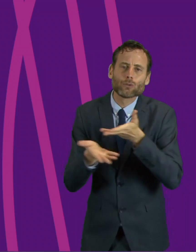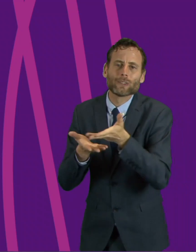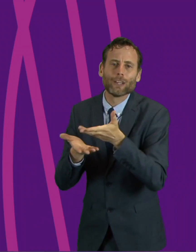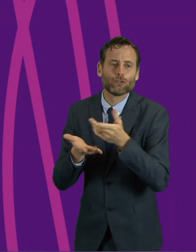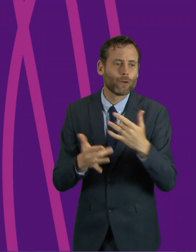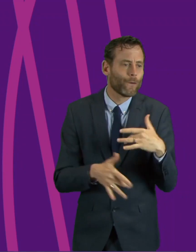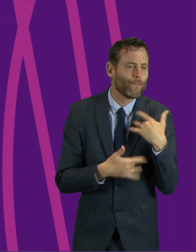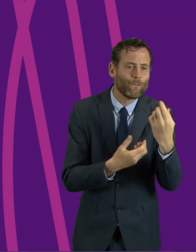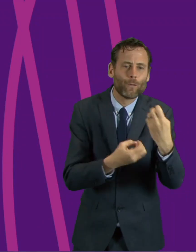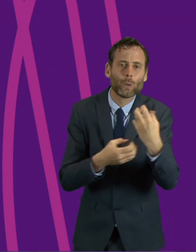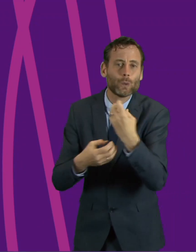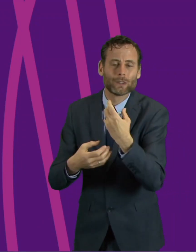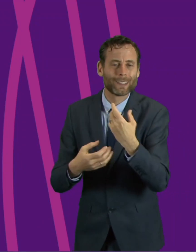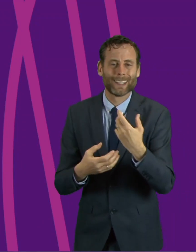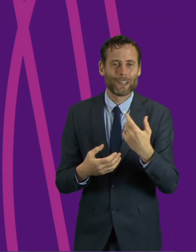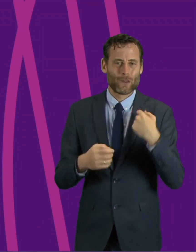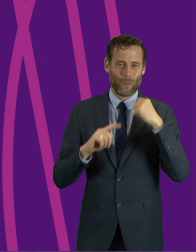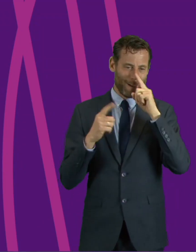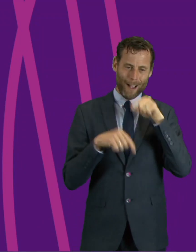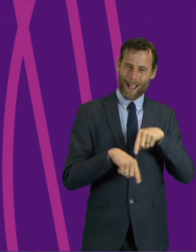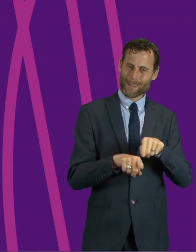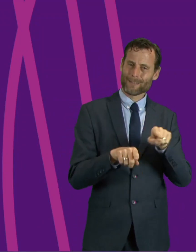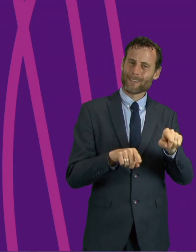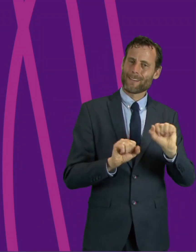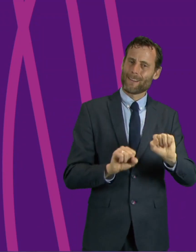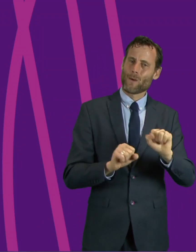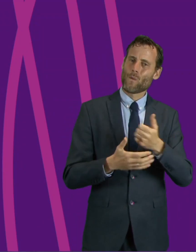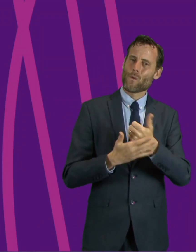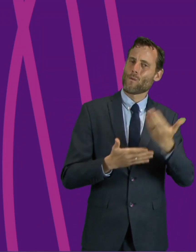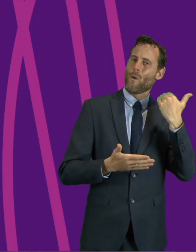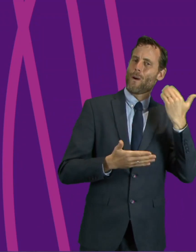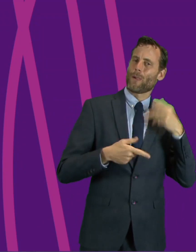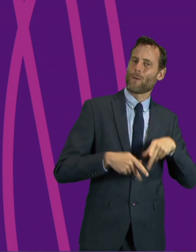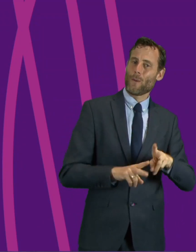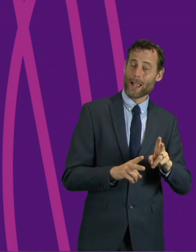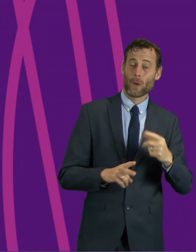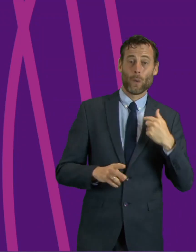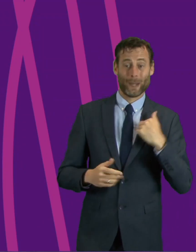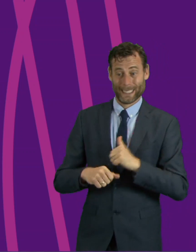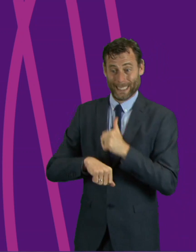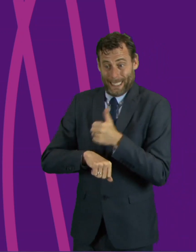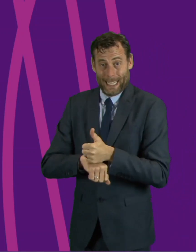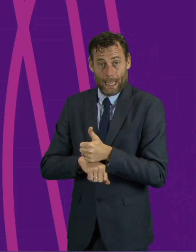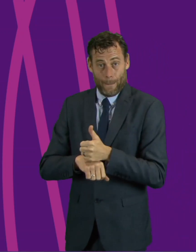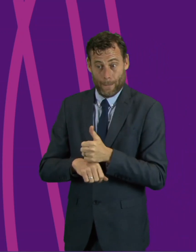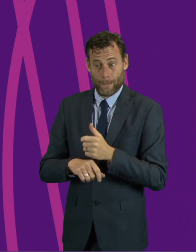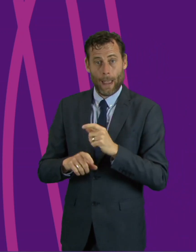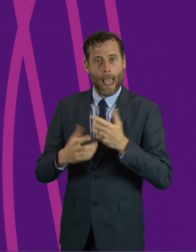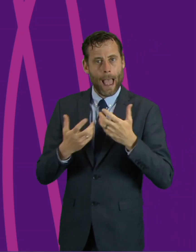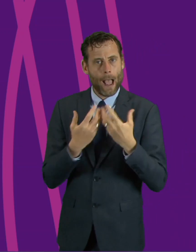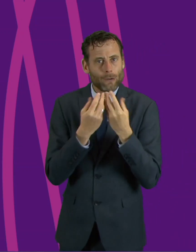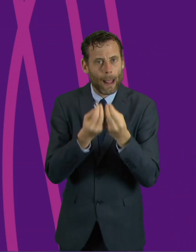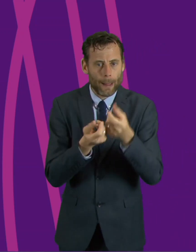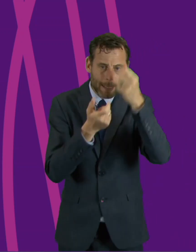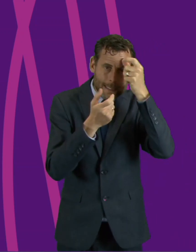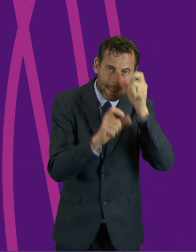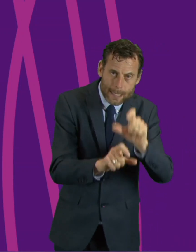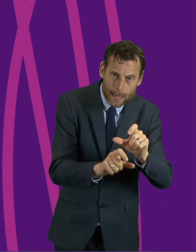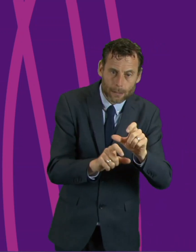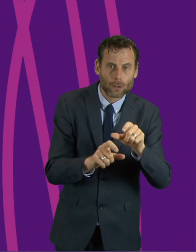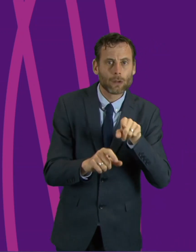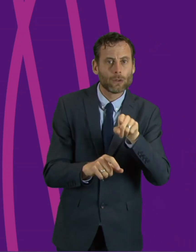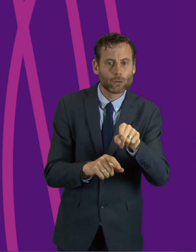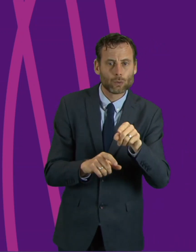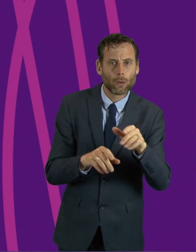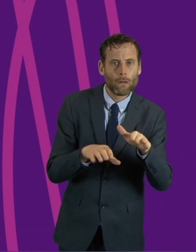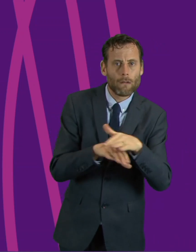place and have put in place a range of supports and protections for tenants, whether that's through discretionary housing payments or